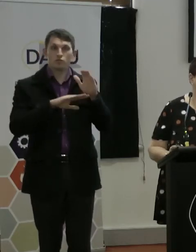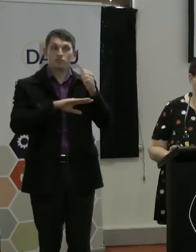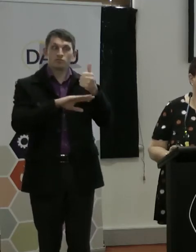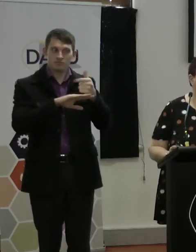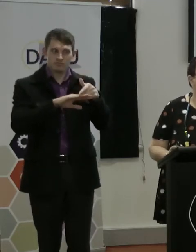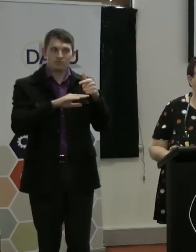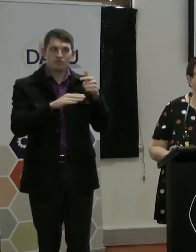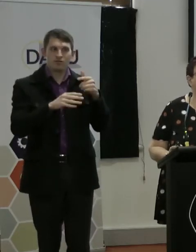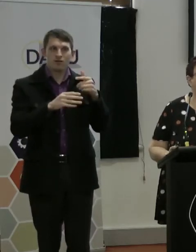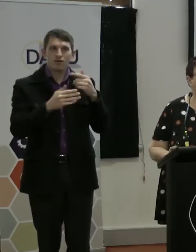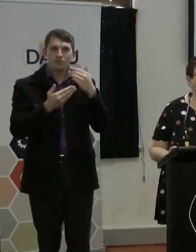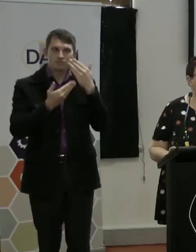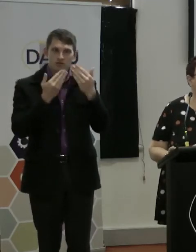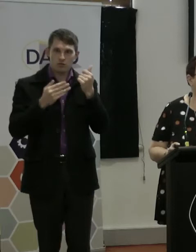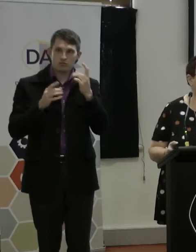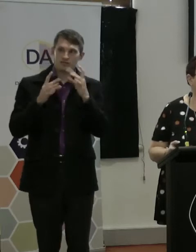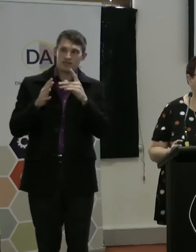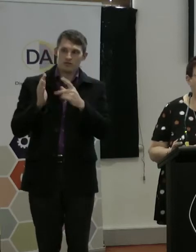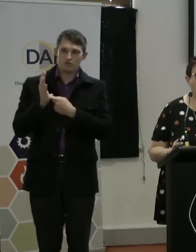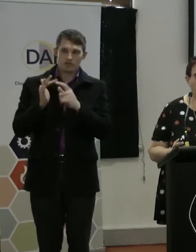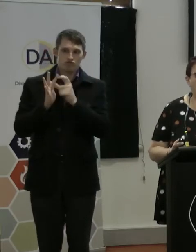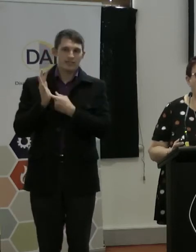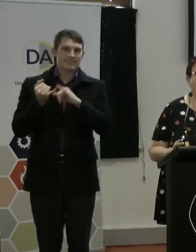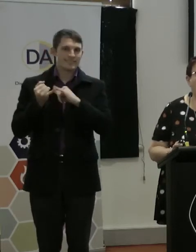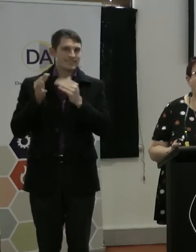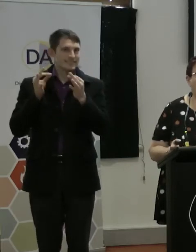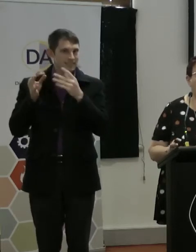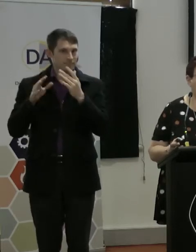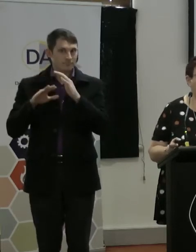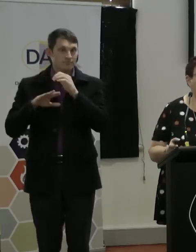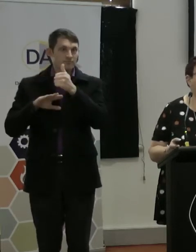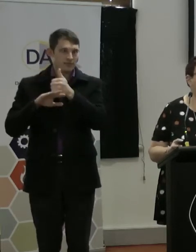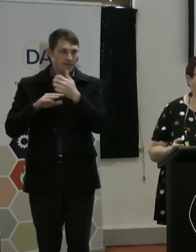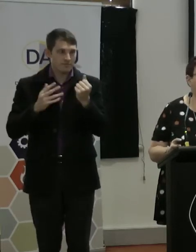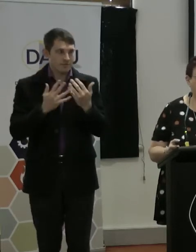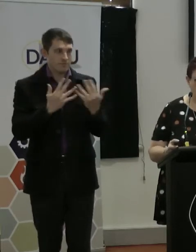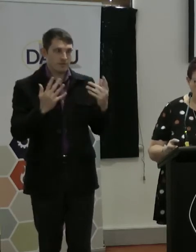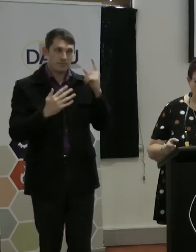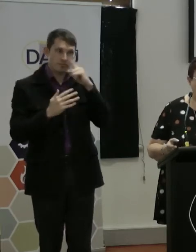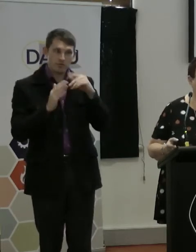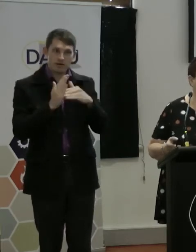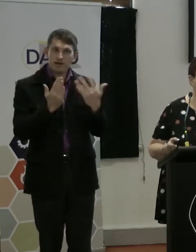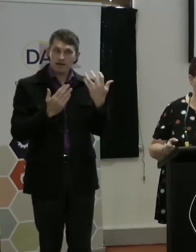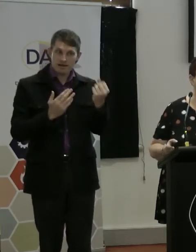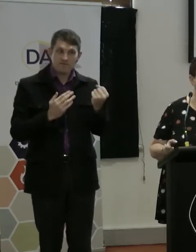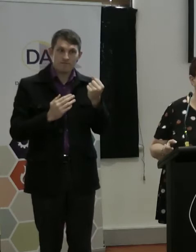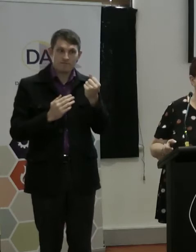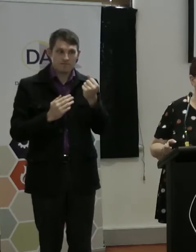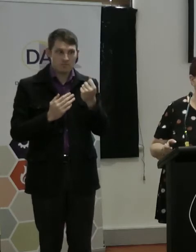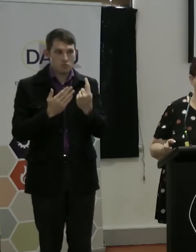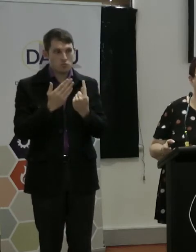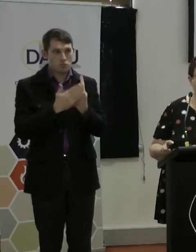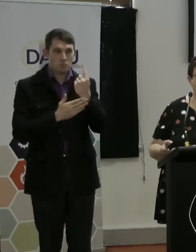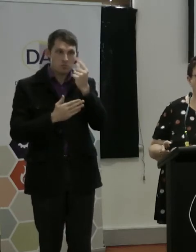to ensure that as many survivors as possible have the capacity and the ability to tell their stories